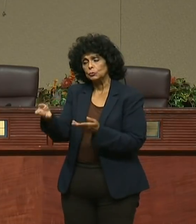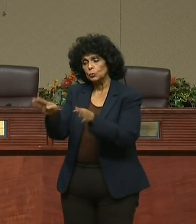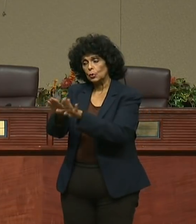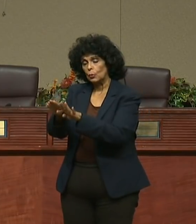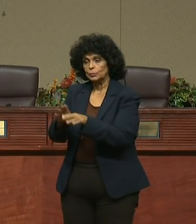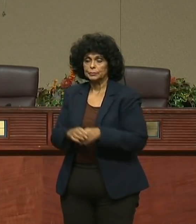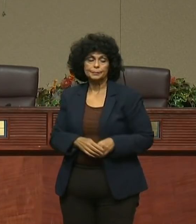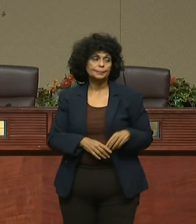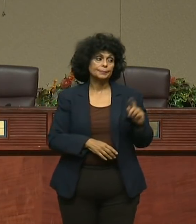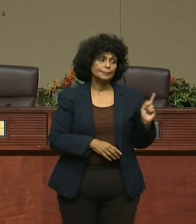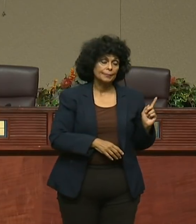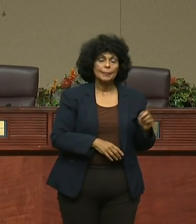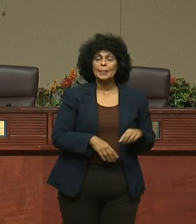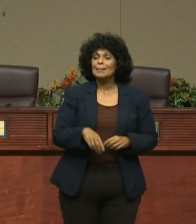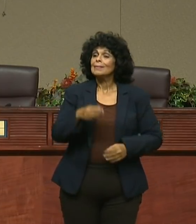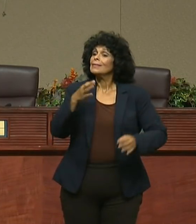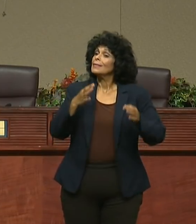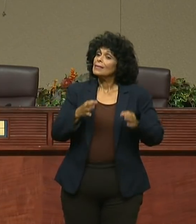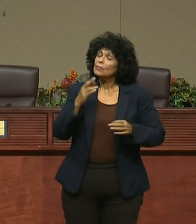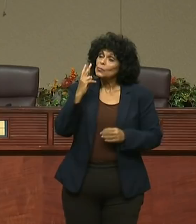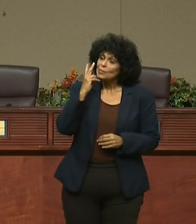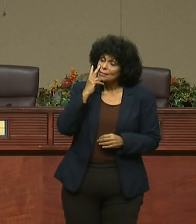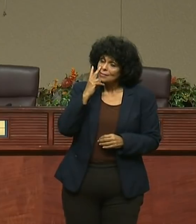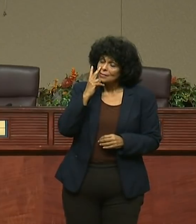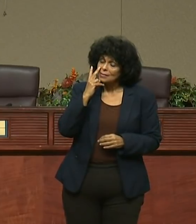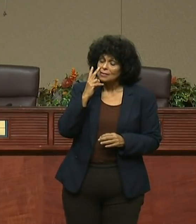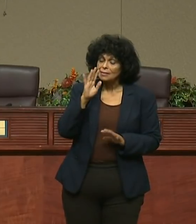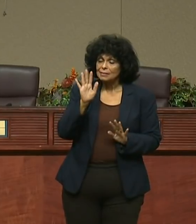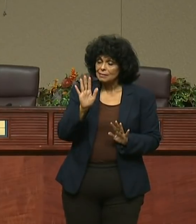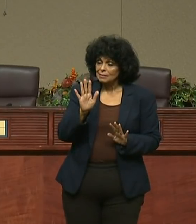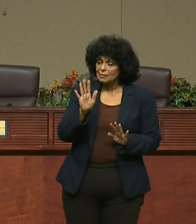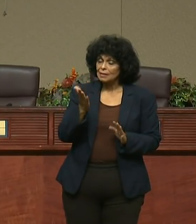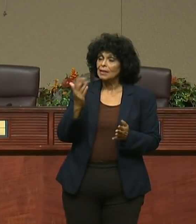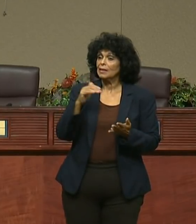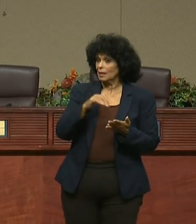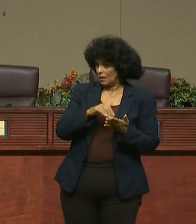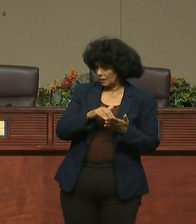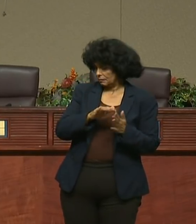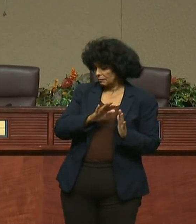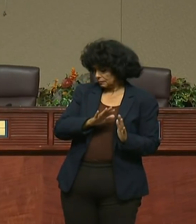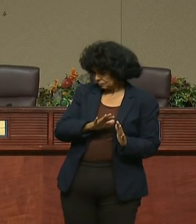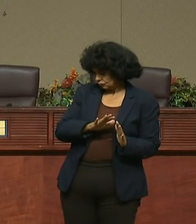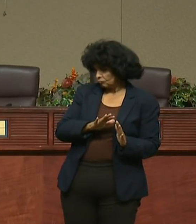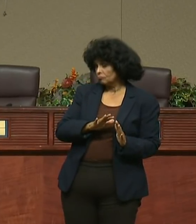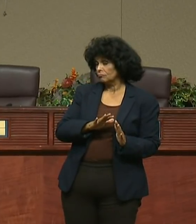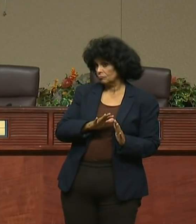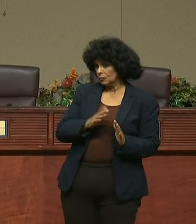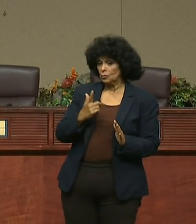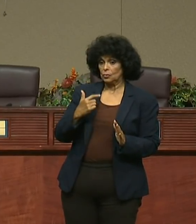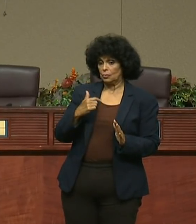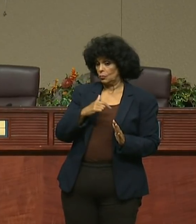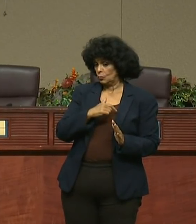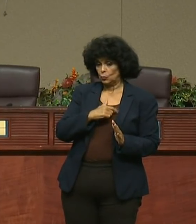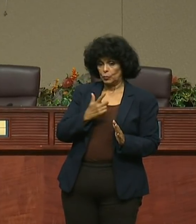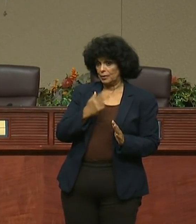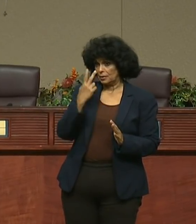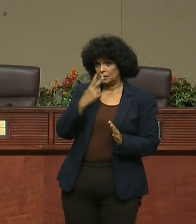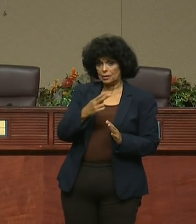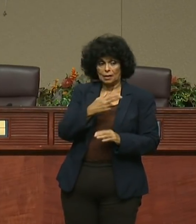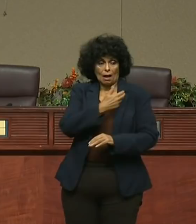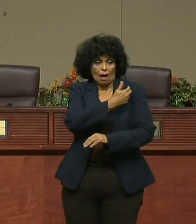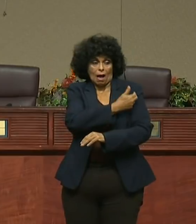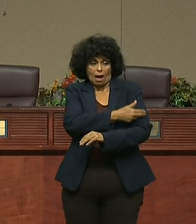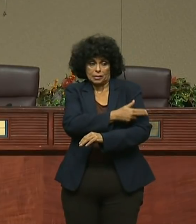If we see where, again, the indications would be that we are exceeding our hospital